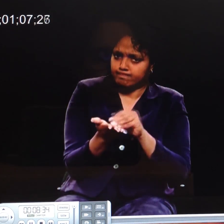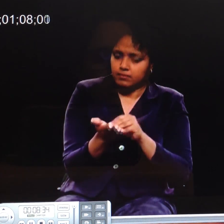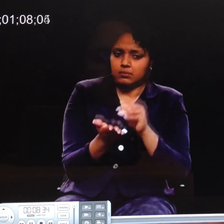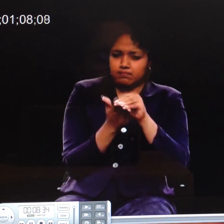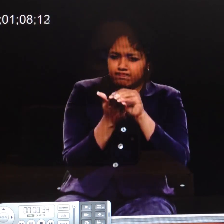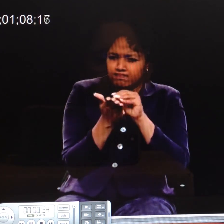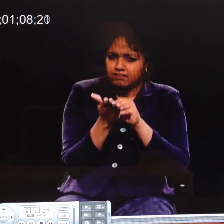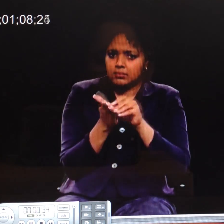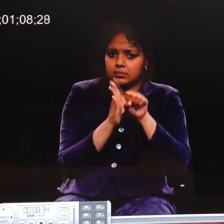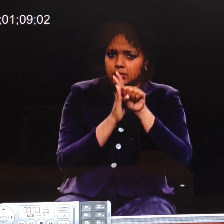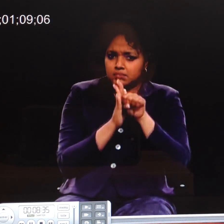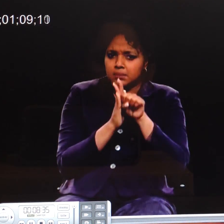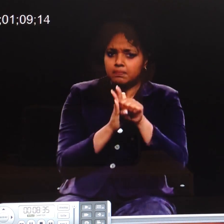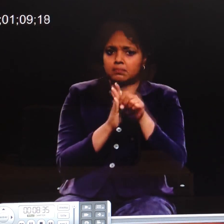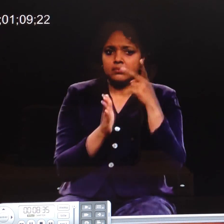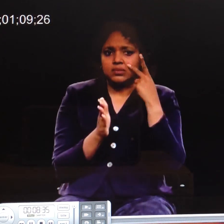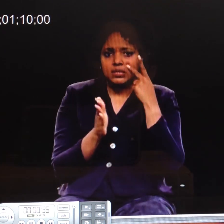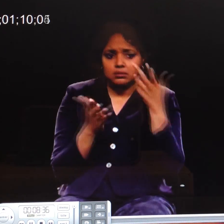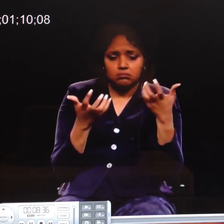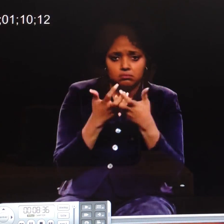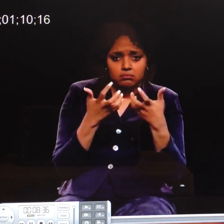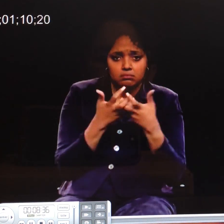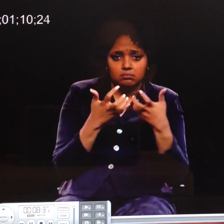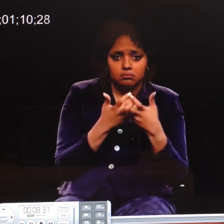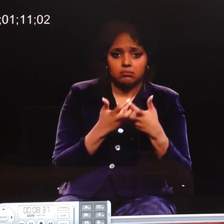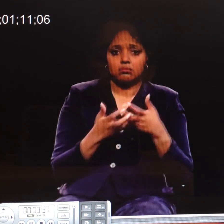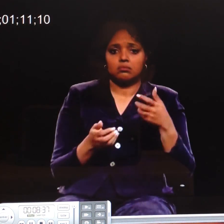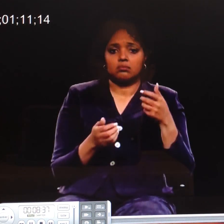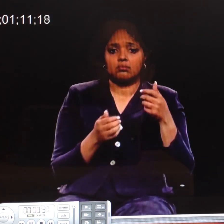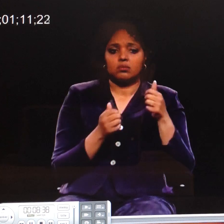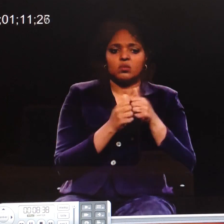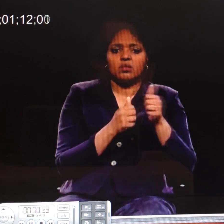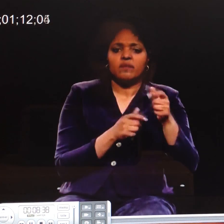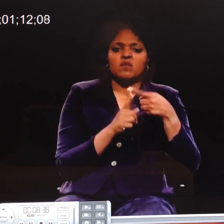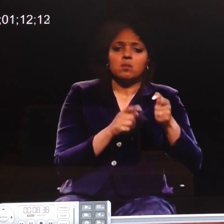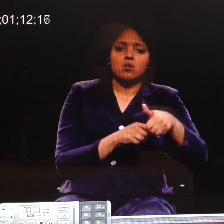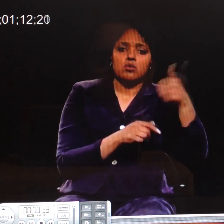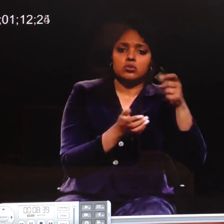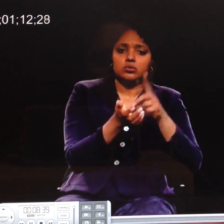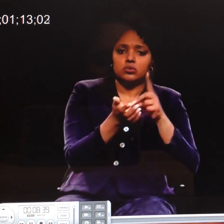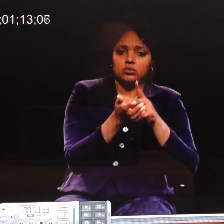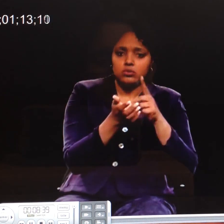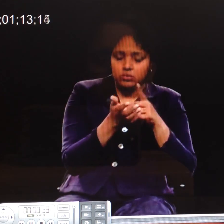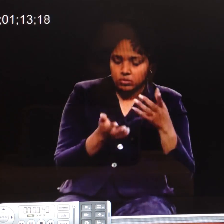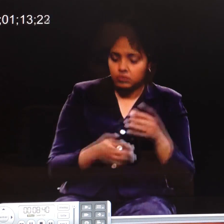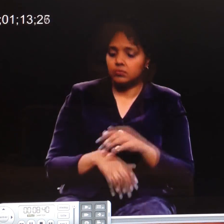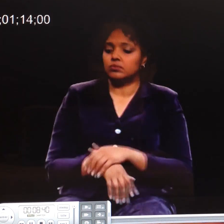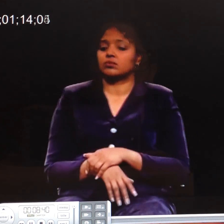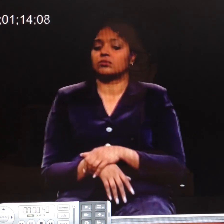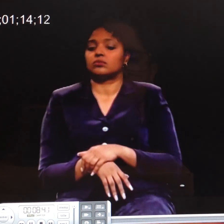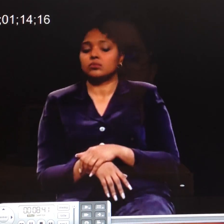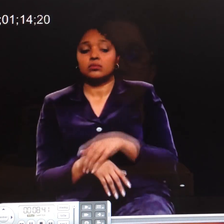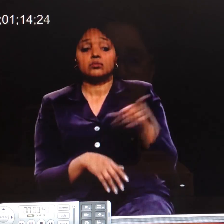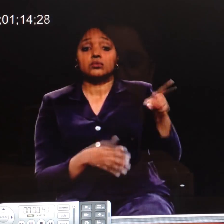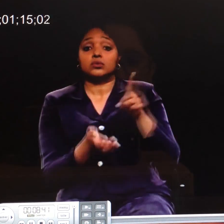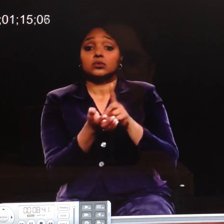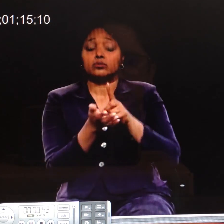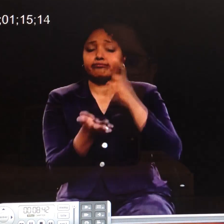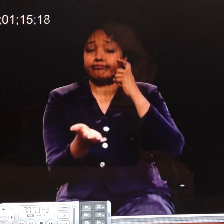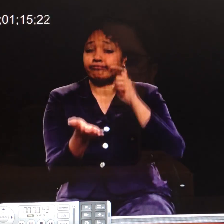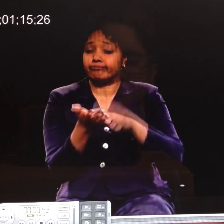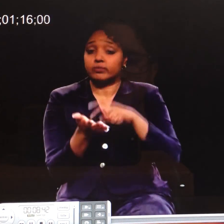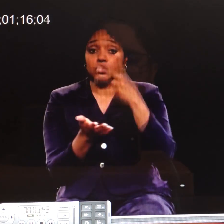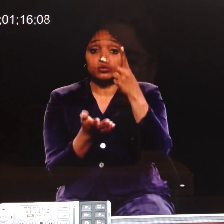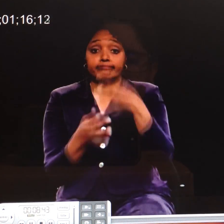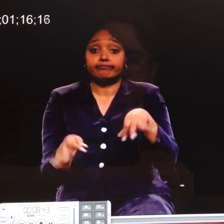little bit more on the patients themselves, the symptoms, and see if they match together from like different